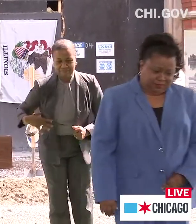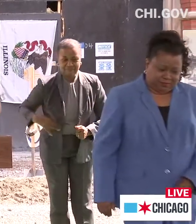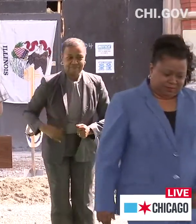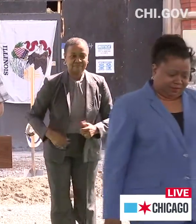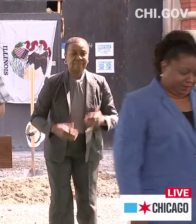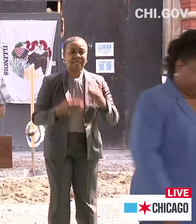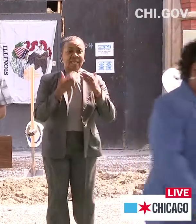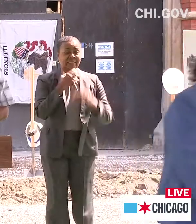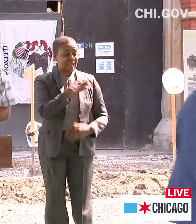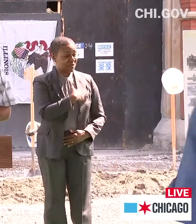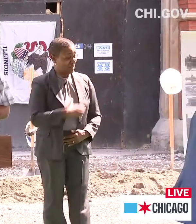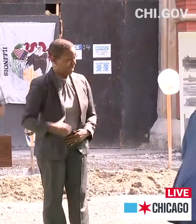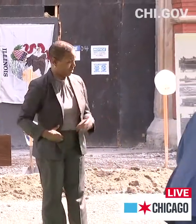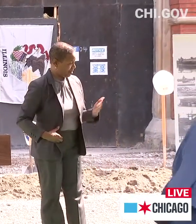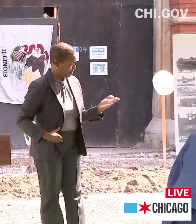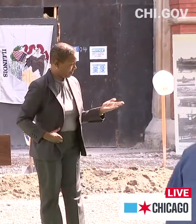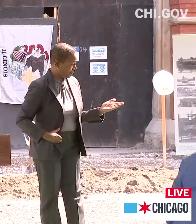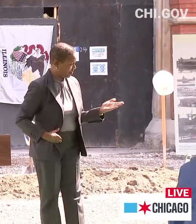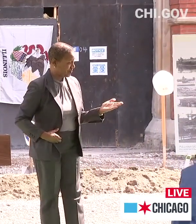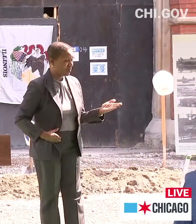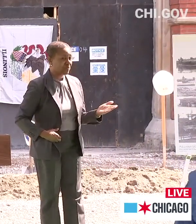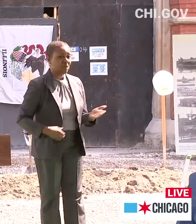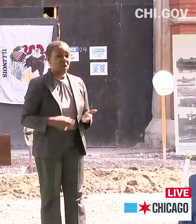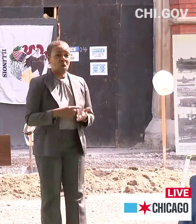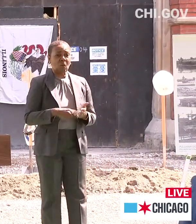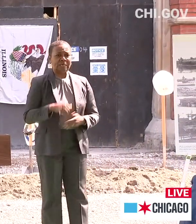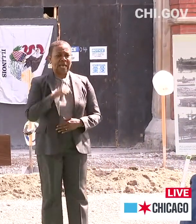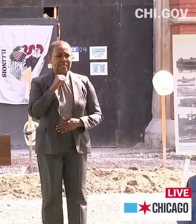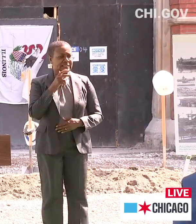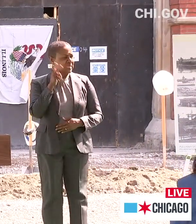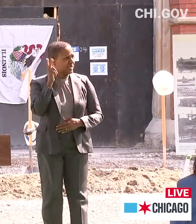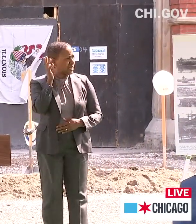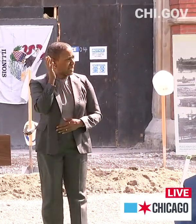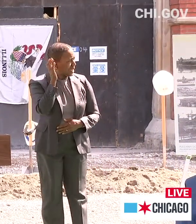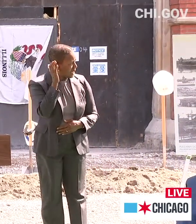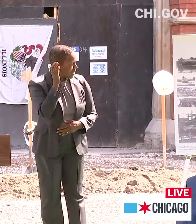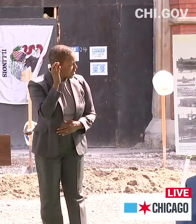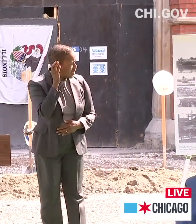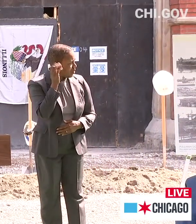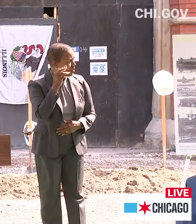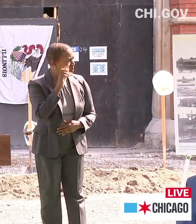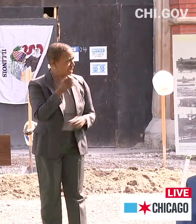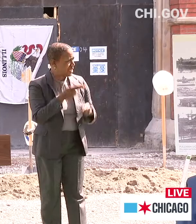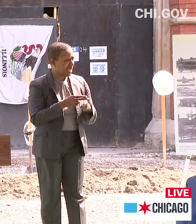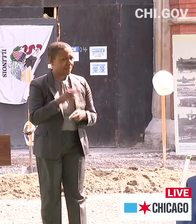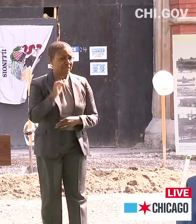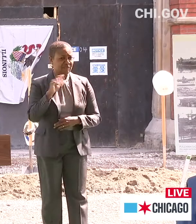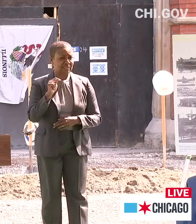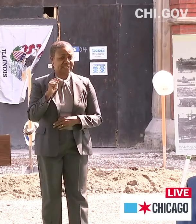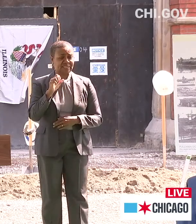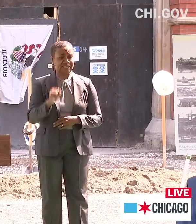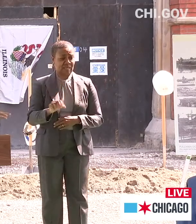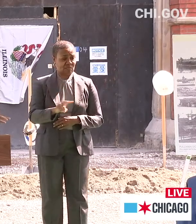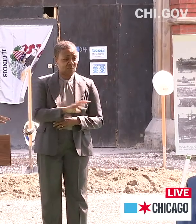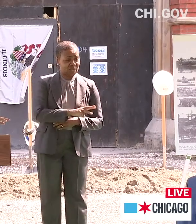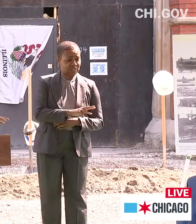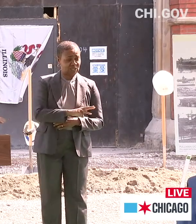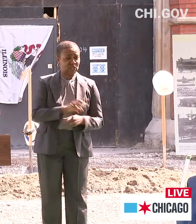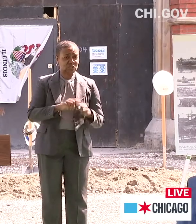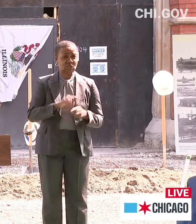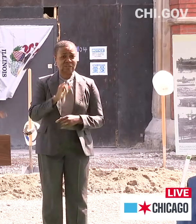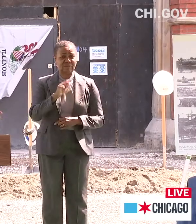Thank you, Mayor. The only thing I didn't hear, Mayor, is that we're going to rename Invest Southwest to Invest South